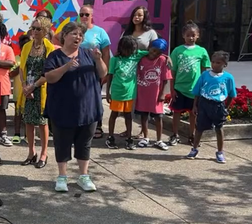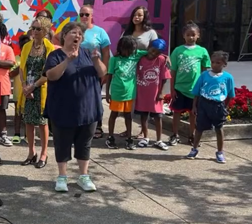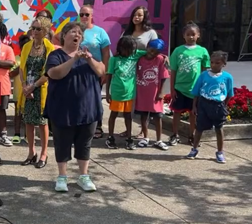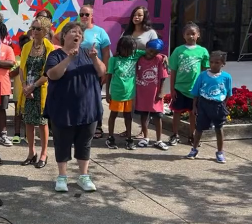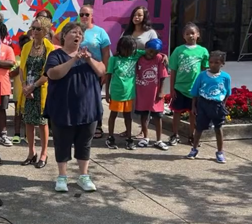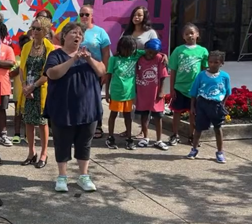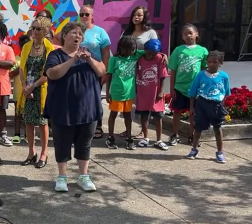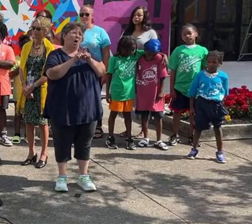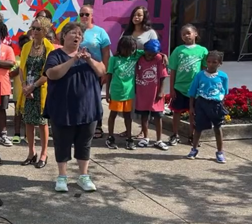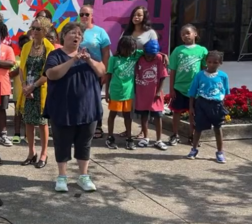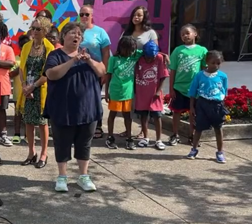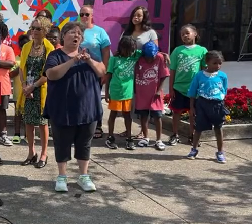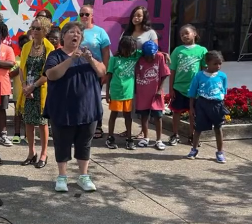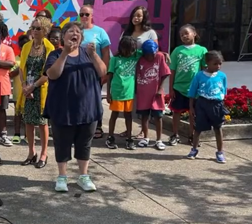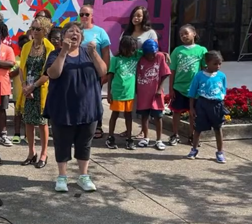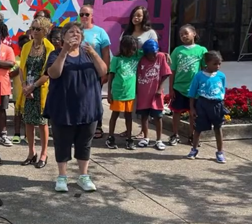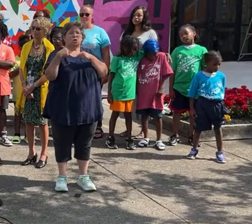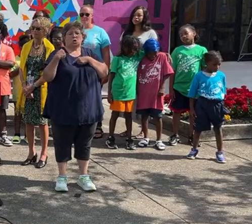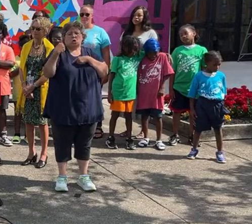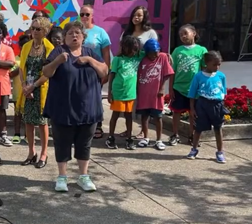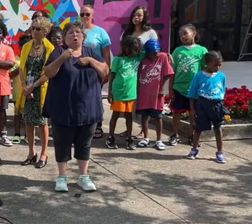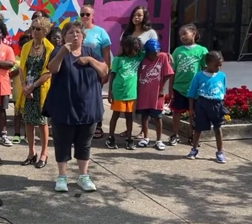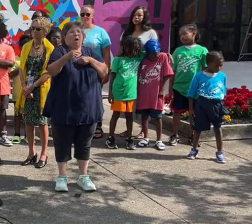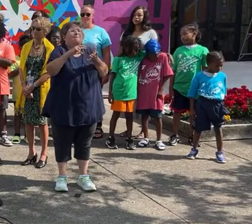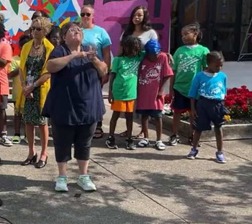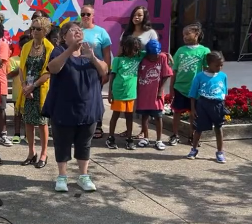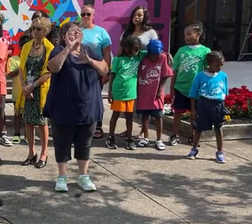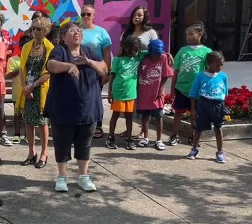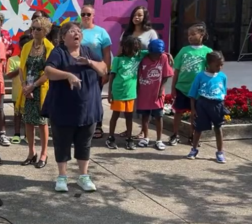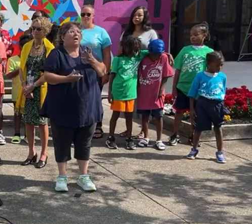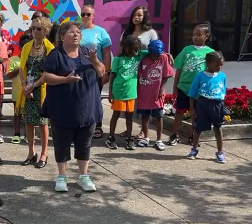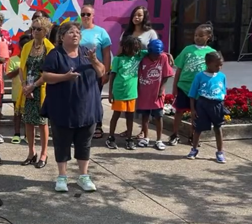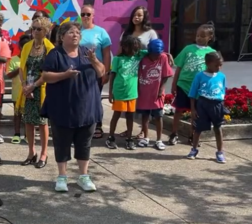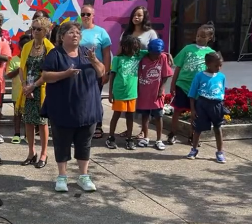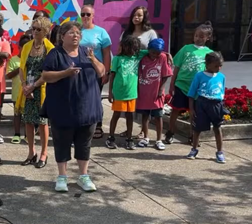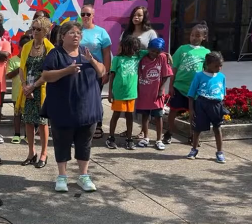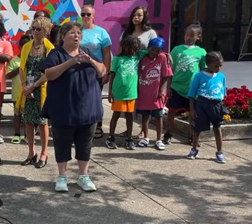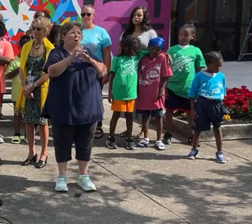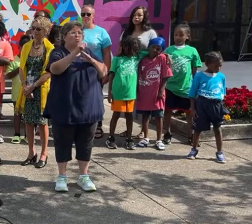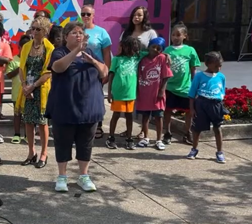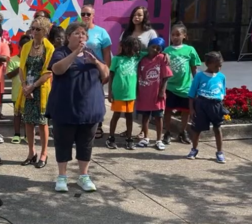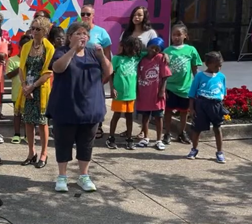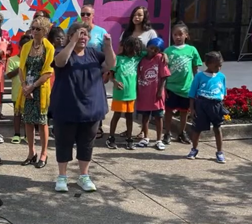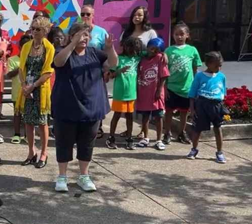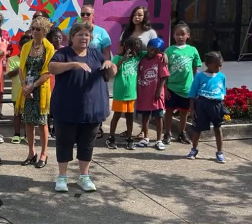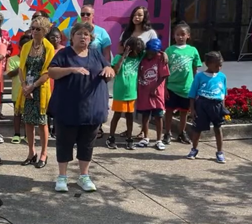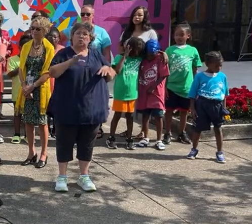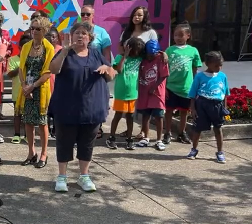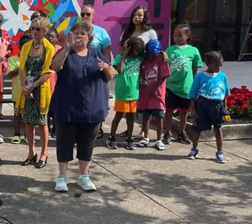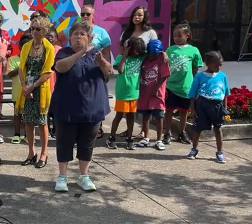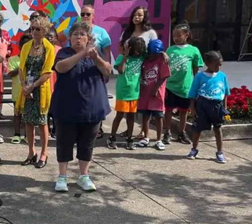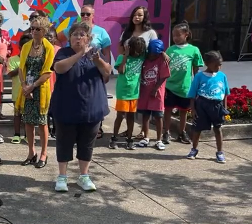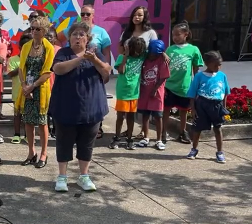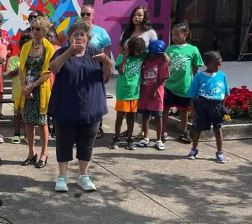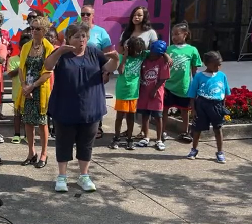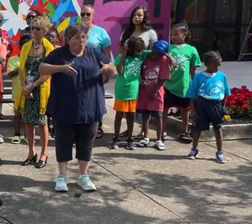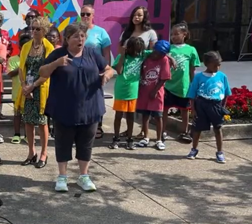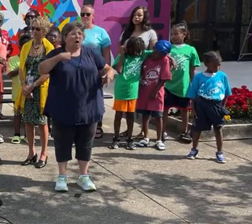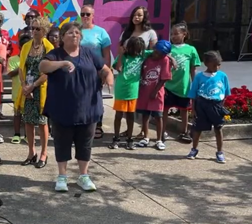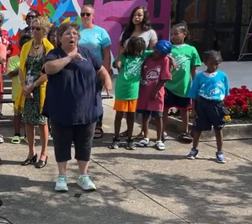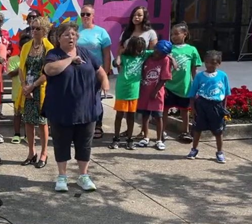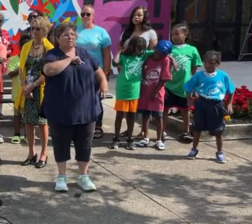also intergenerational. And what I mean by that is Rose is one of the teachers from Harriet Tubman School who welcomed us